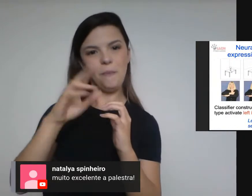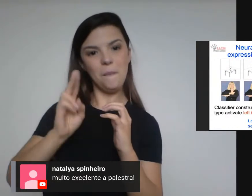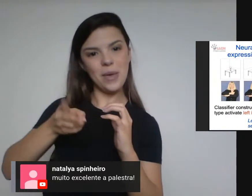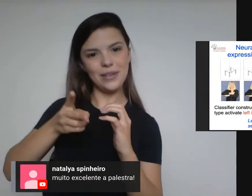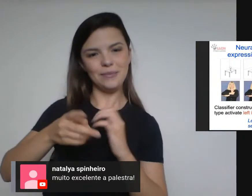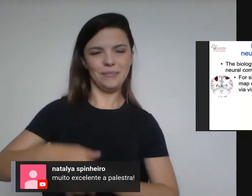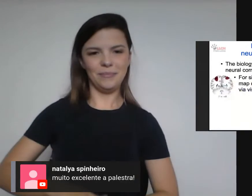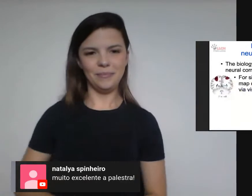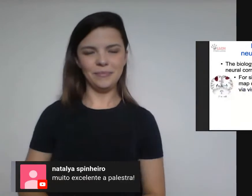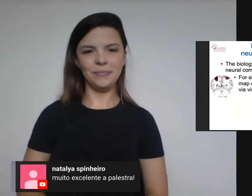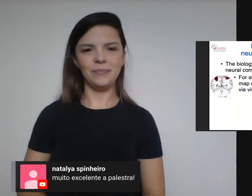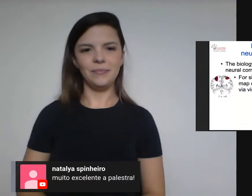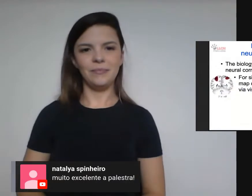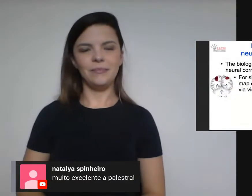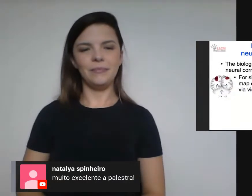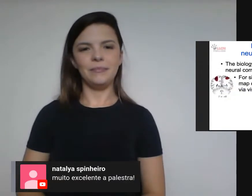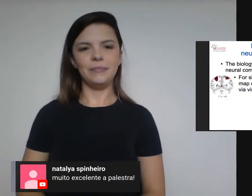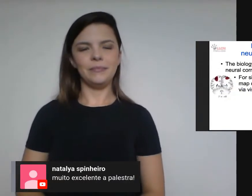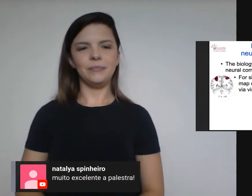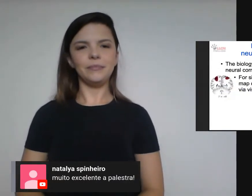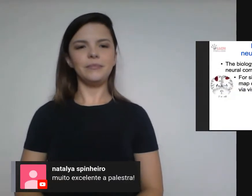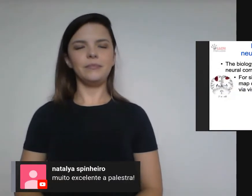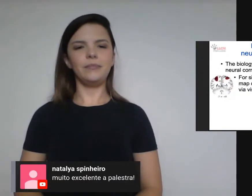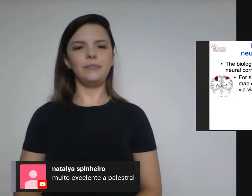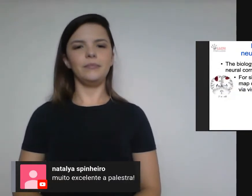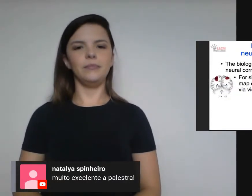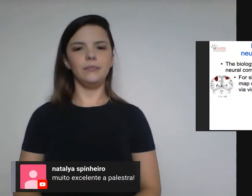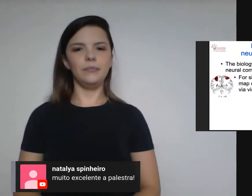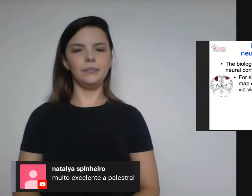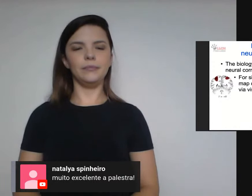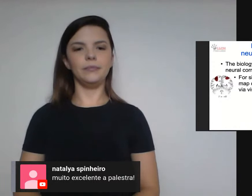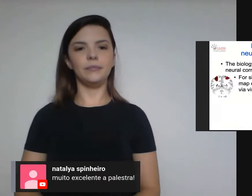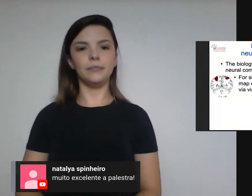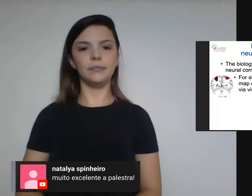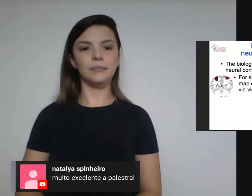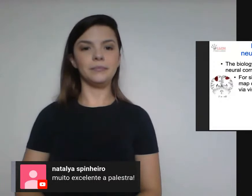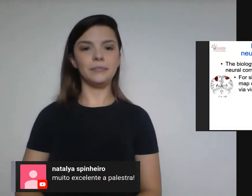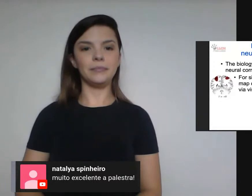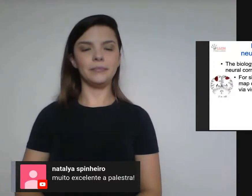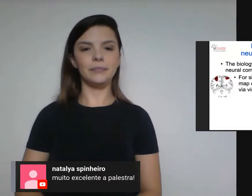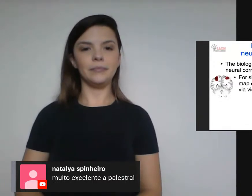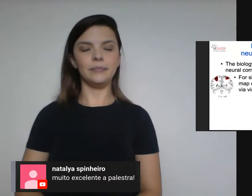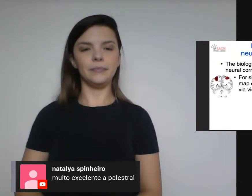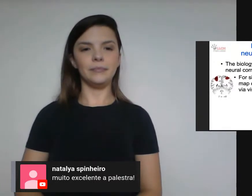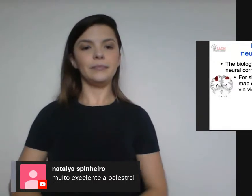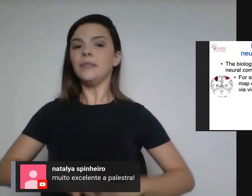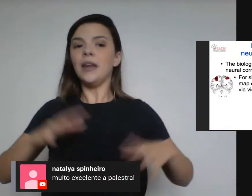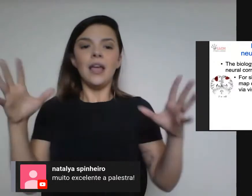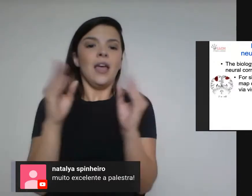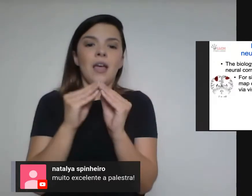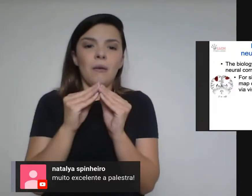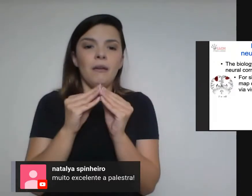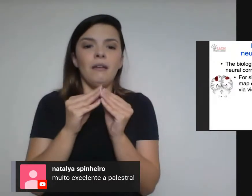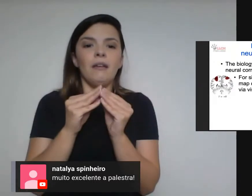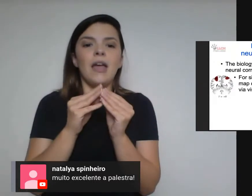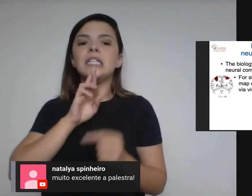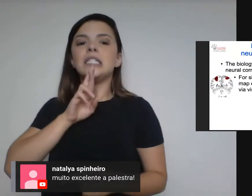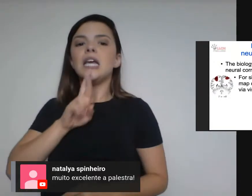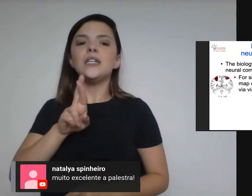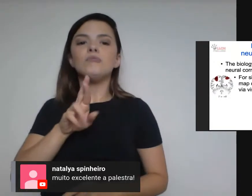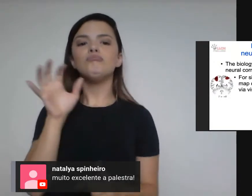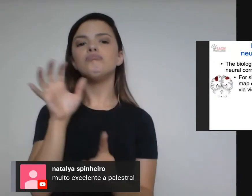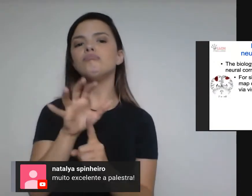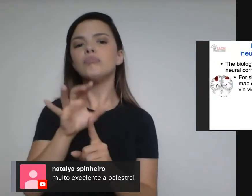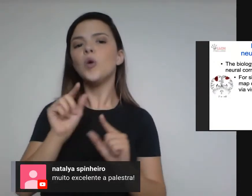expression. Okay. All right, so what is this? What are the implications for the neurobiology of language? One